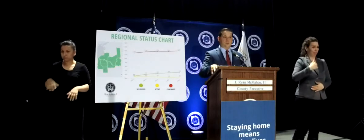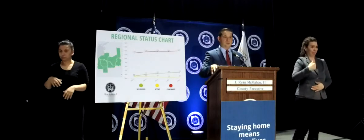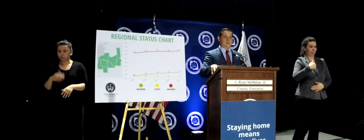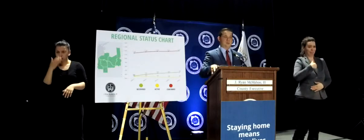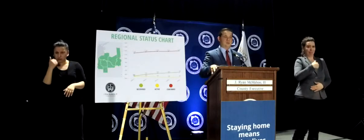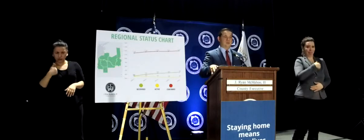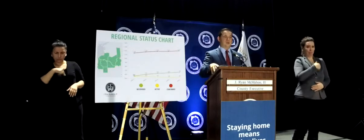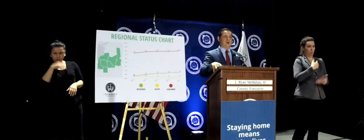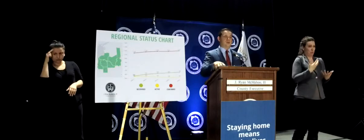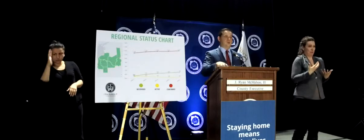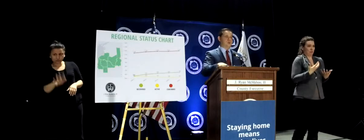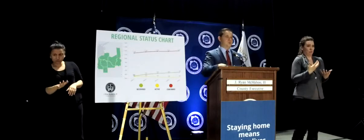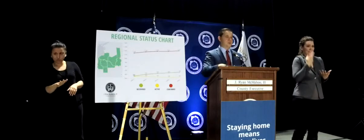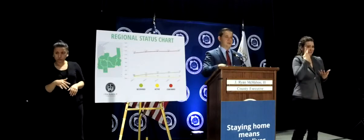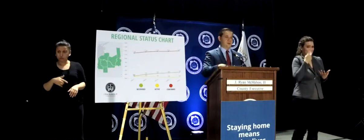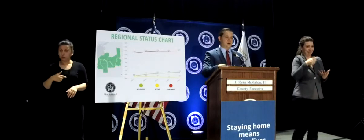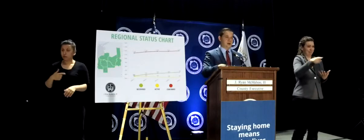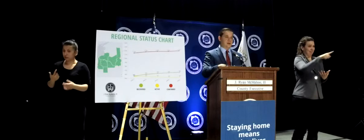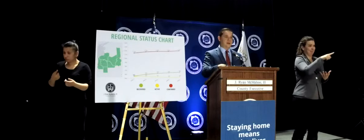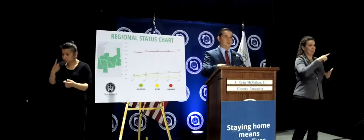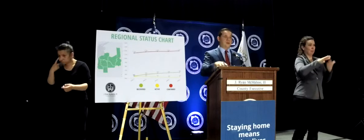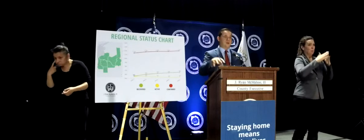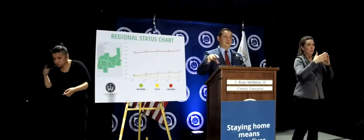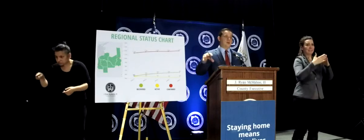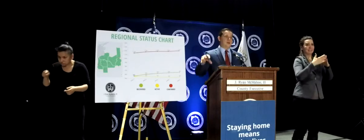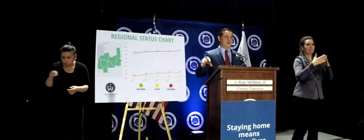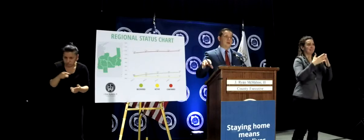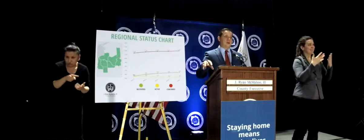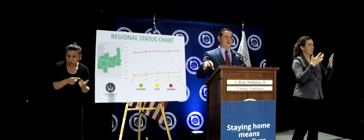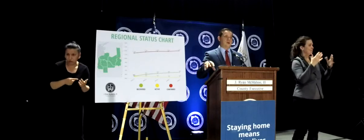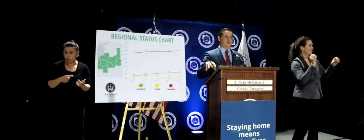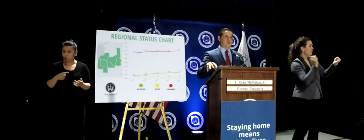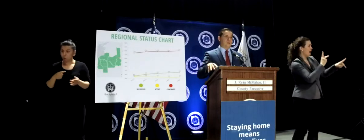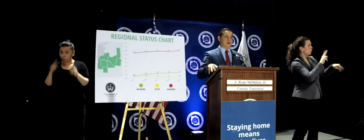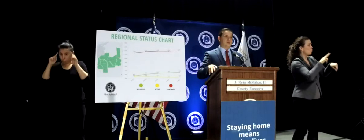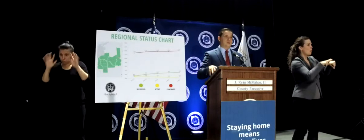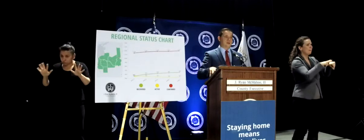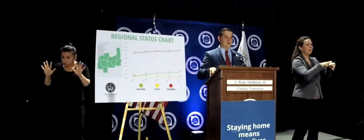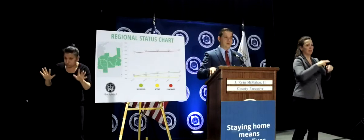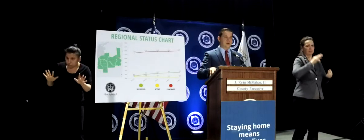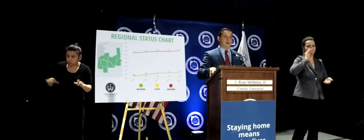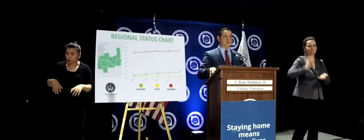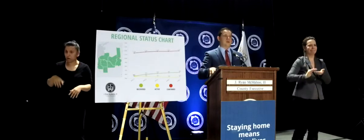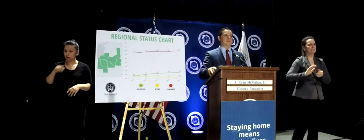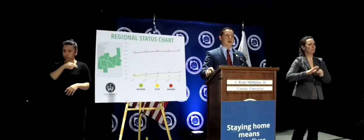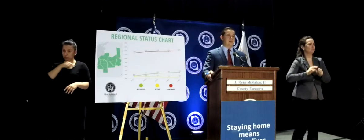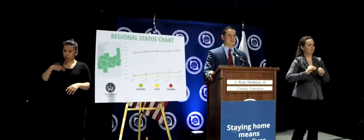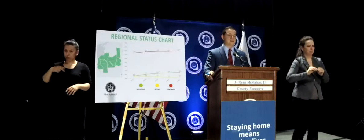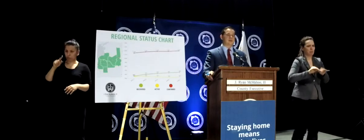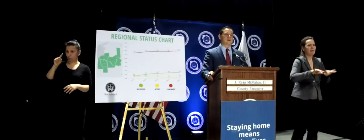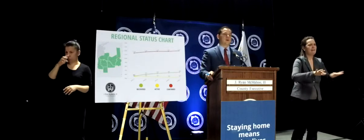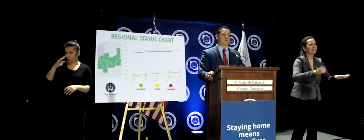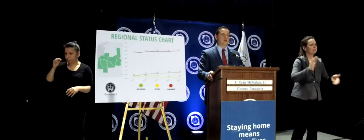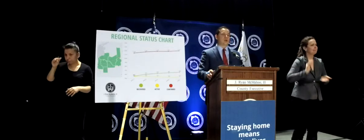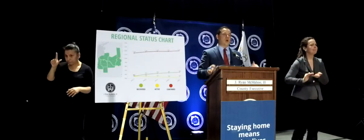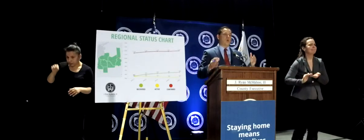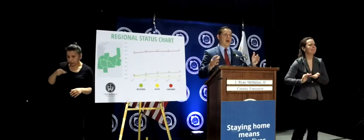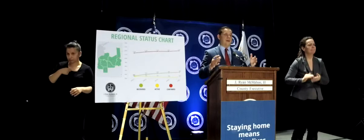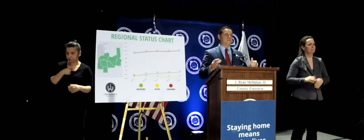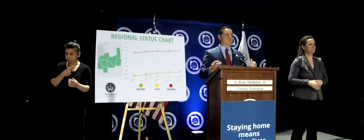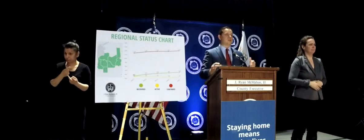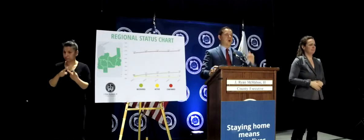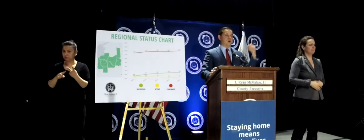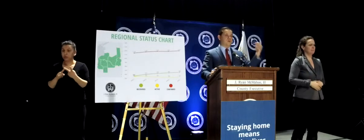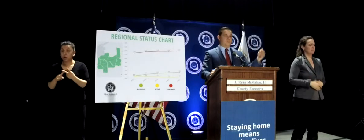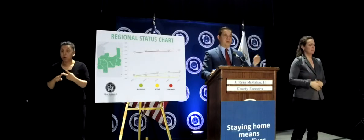Dr. Gupta's team, that's talking to Tony Pacenti in Oneida County and all of our partners in Cayuga County and Madison. We know